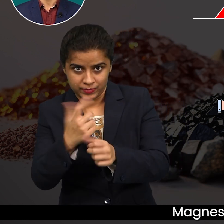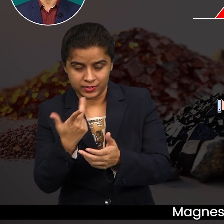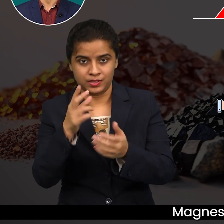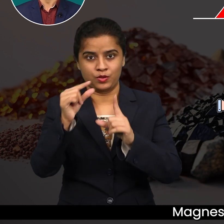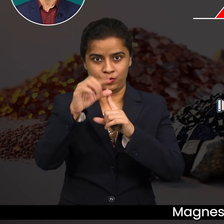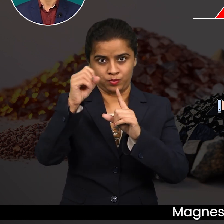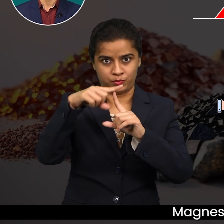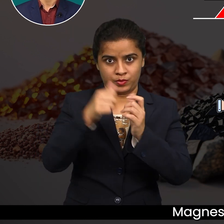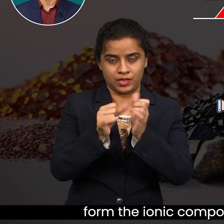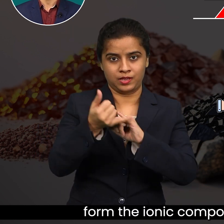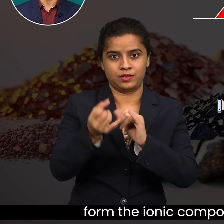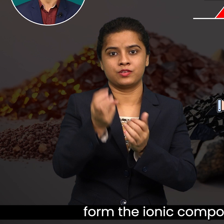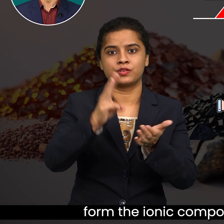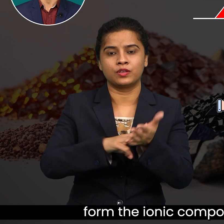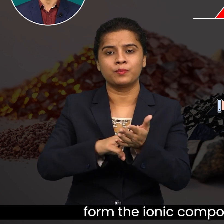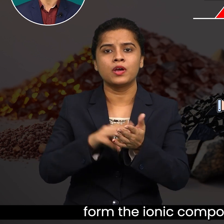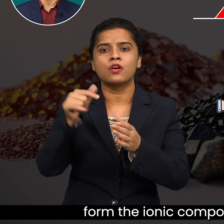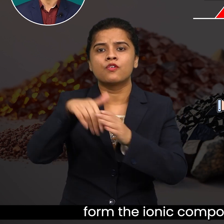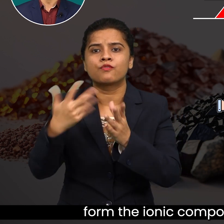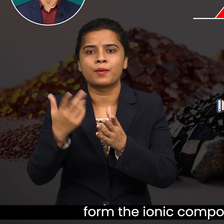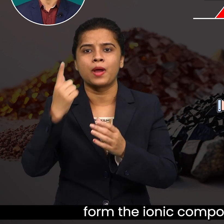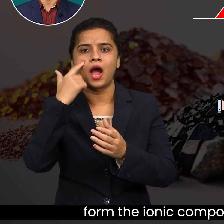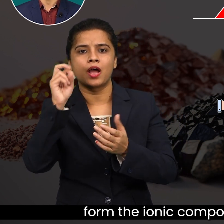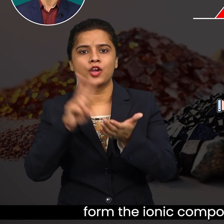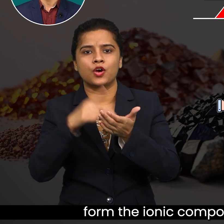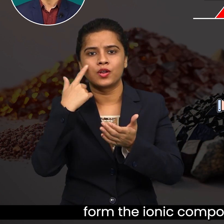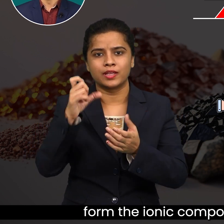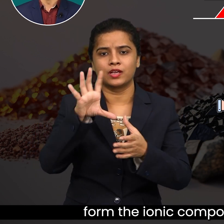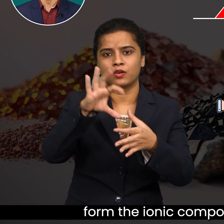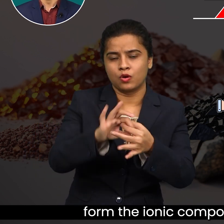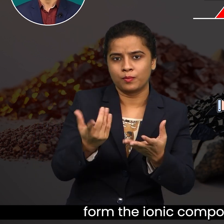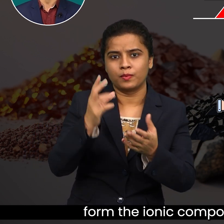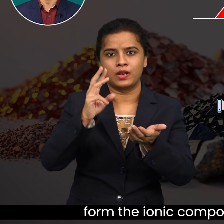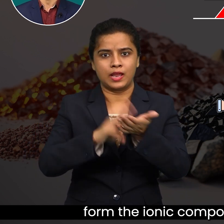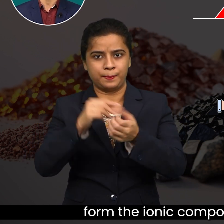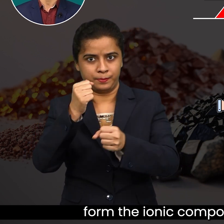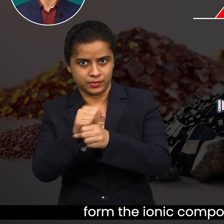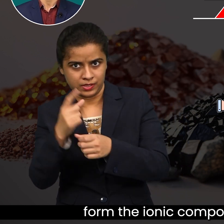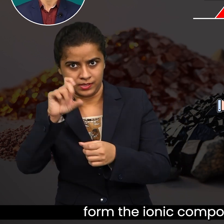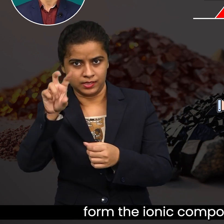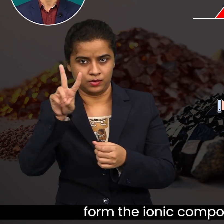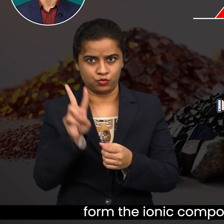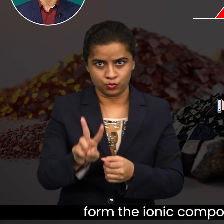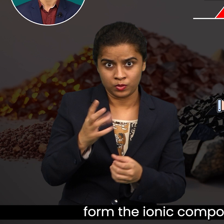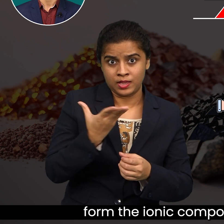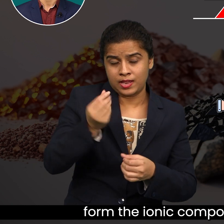Magnesium and potassium from the ionic compounds MgCl2 and KCl respectively.